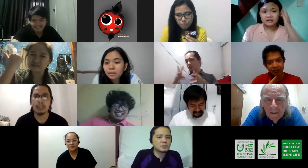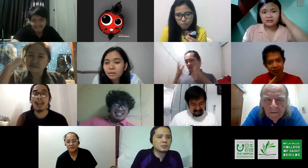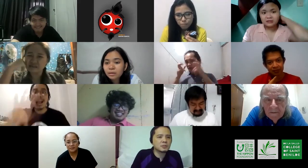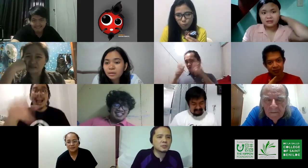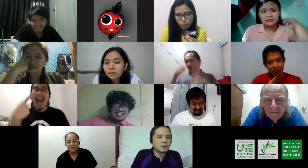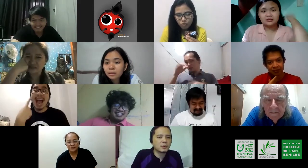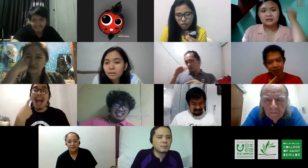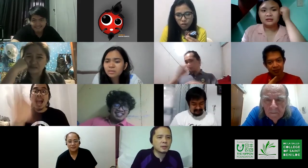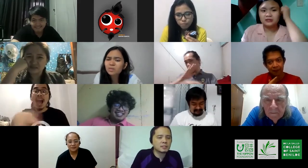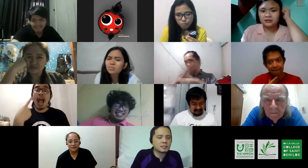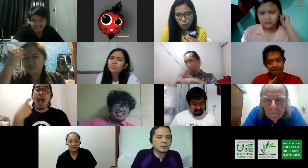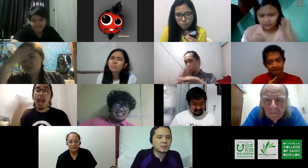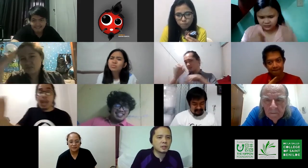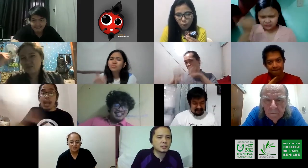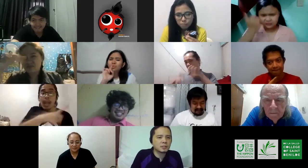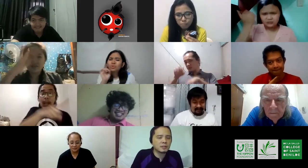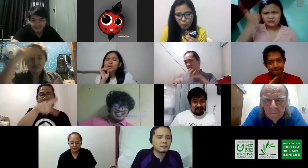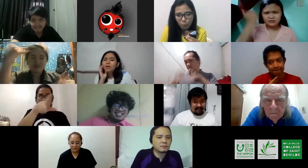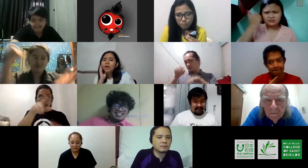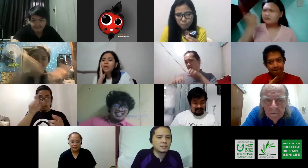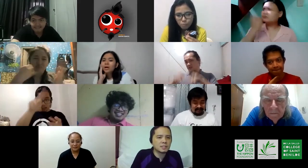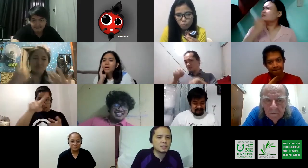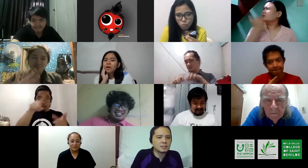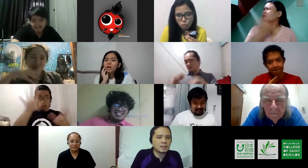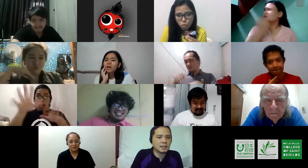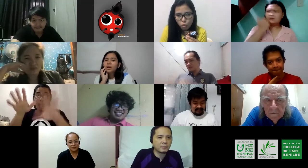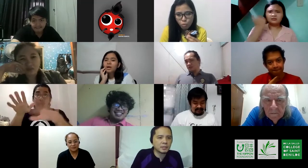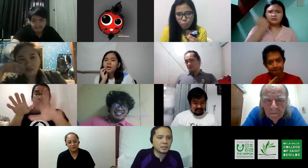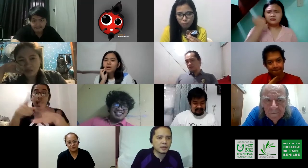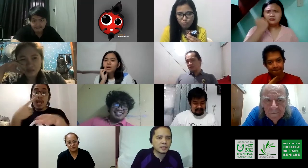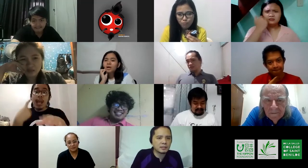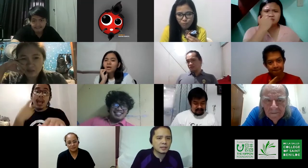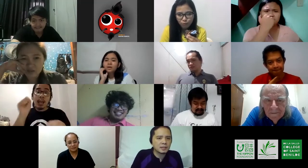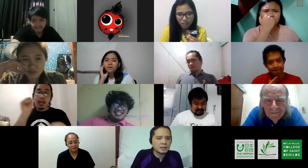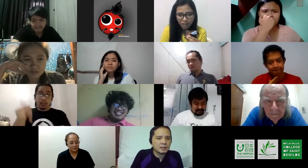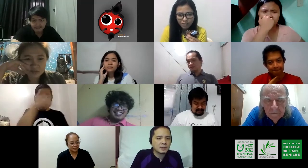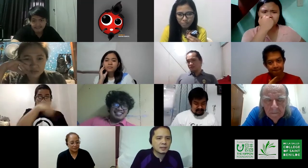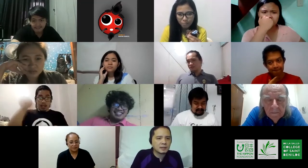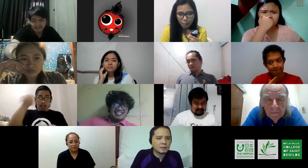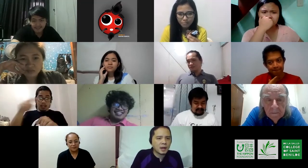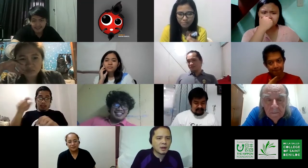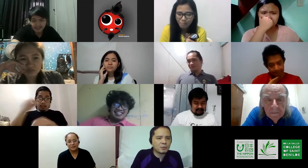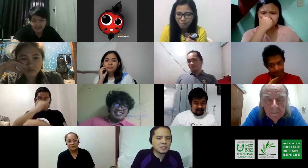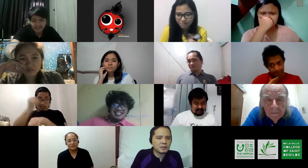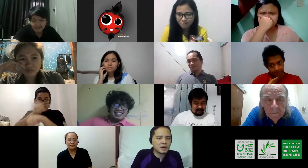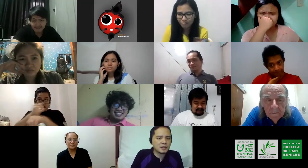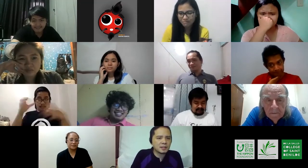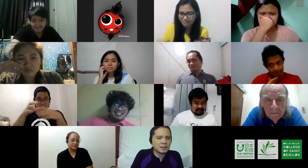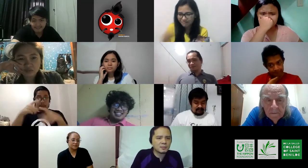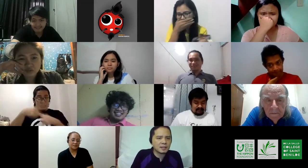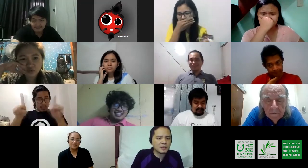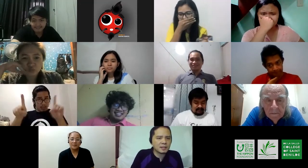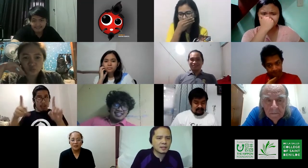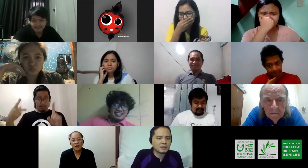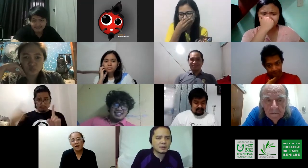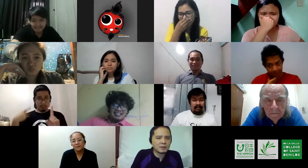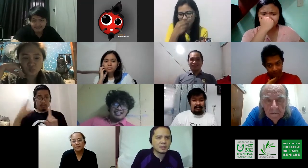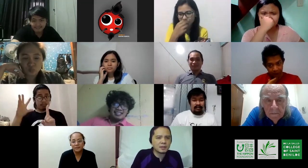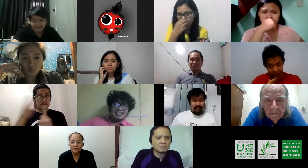Dr. Woody about it. It's about culture and versus language, right? Mm-hmm. Was there anything else that we had to talk about? And Meng